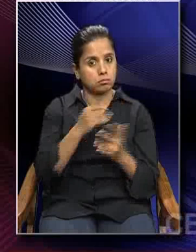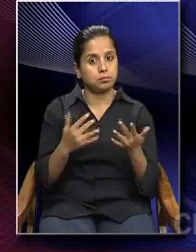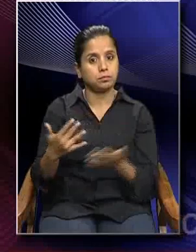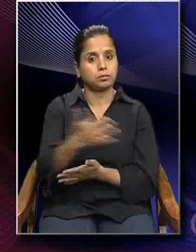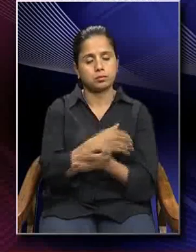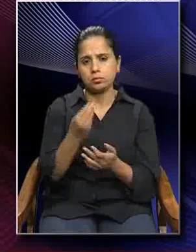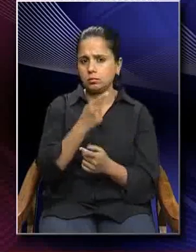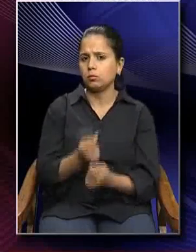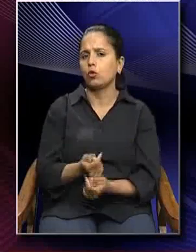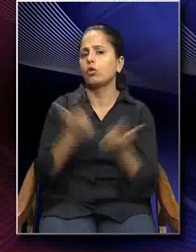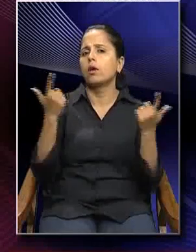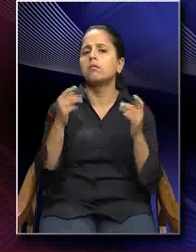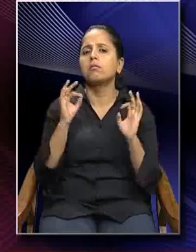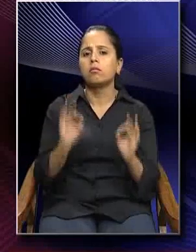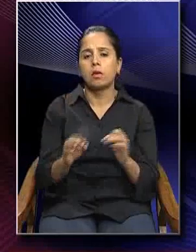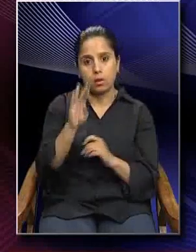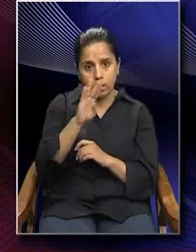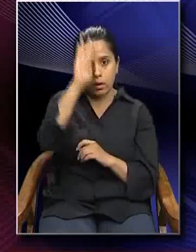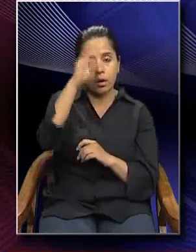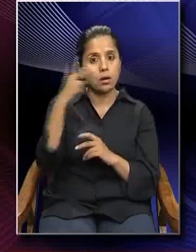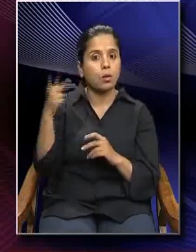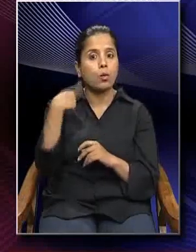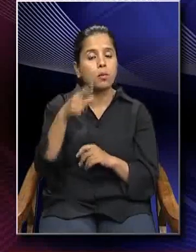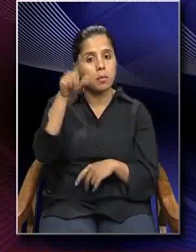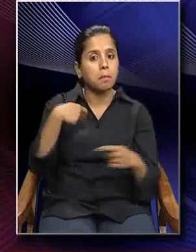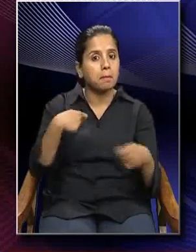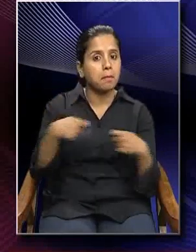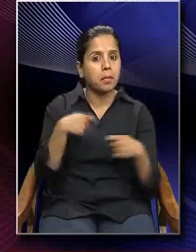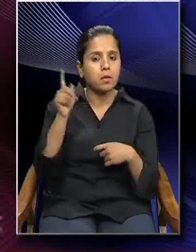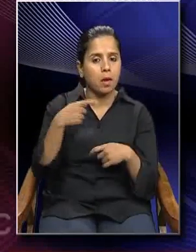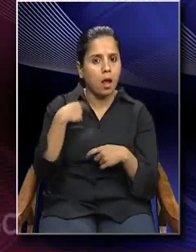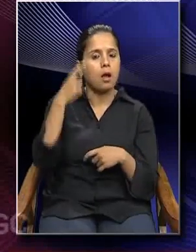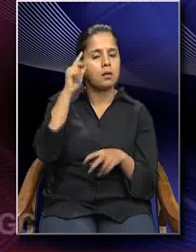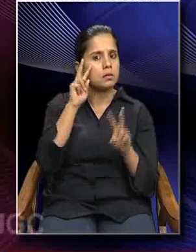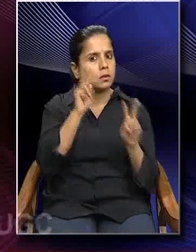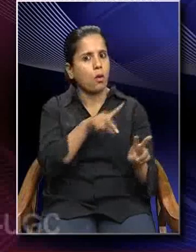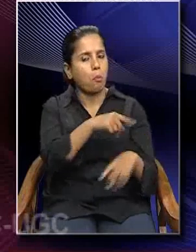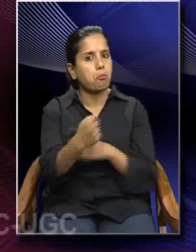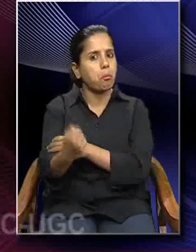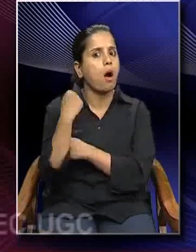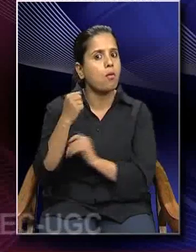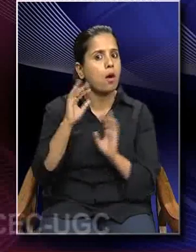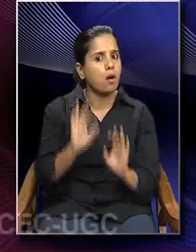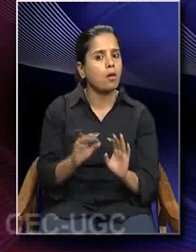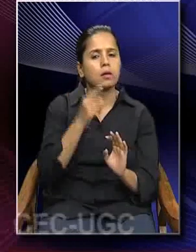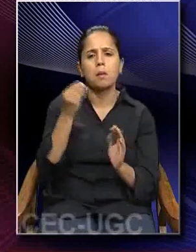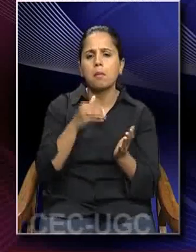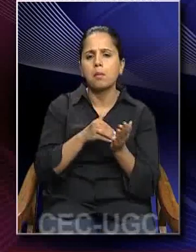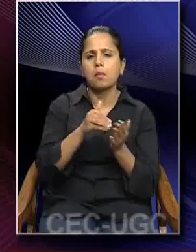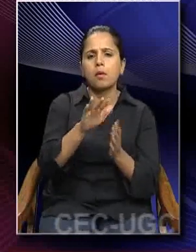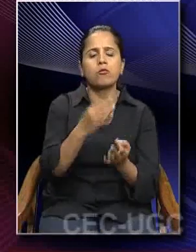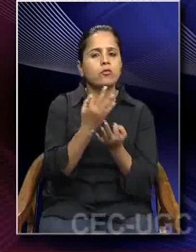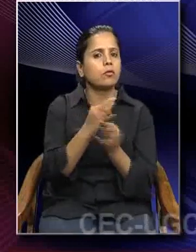so rich that the king and the merchants had to recognize her power was occasionally free